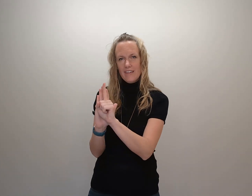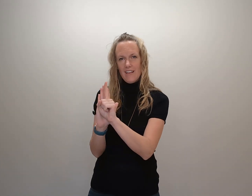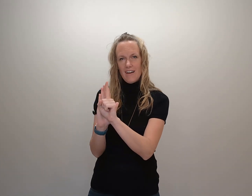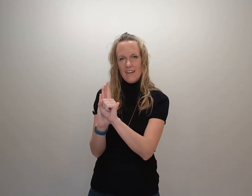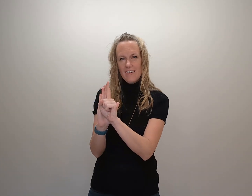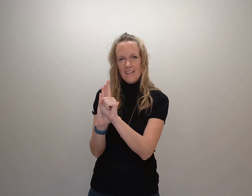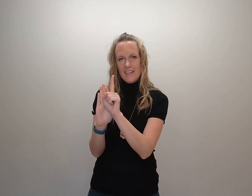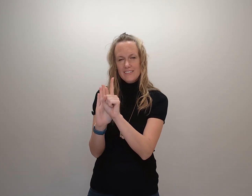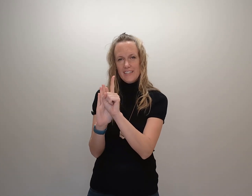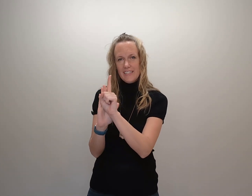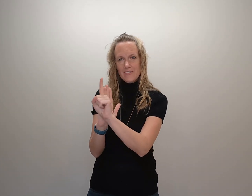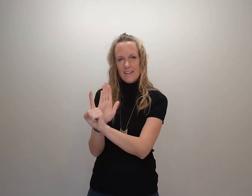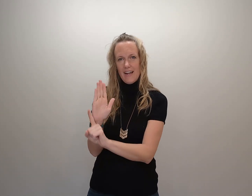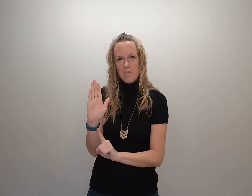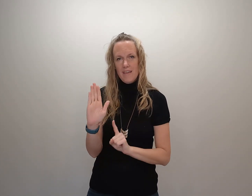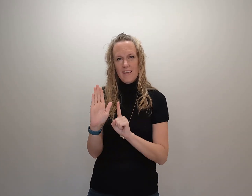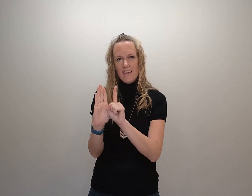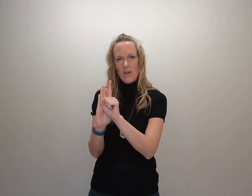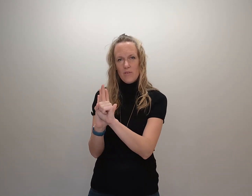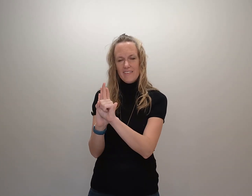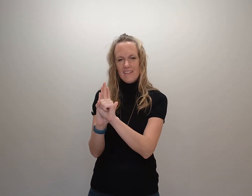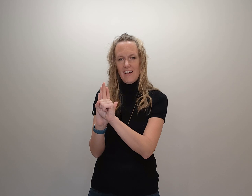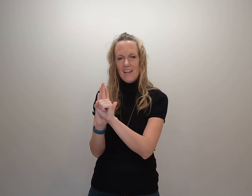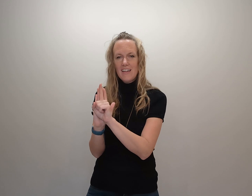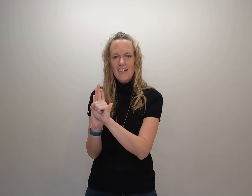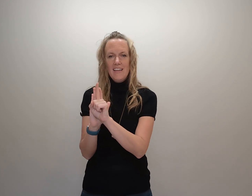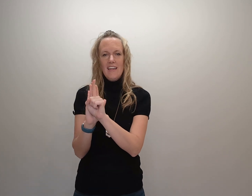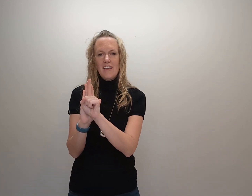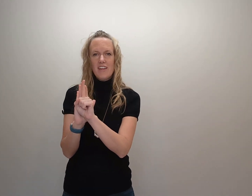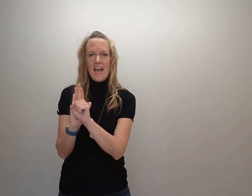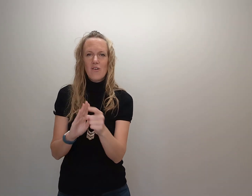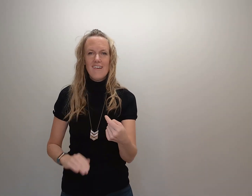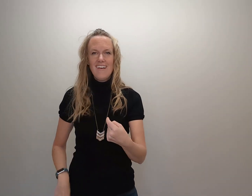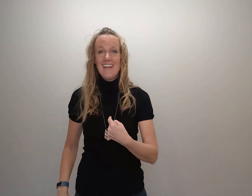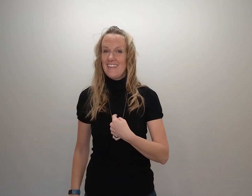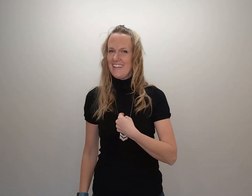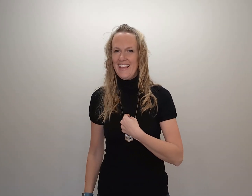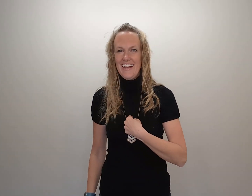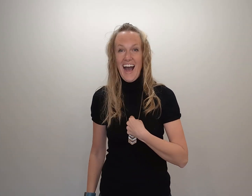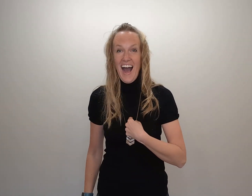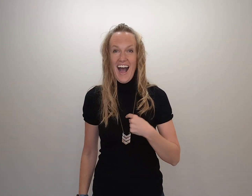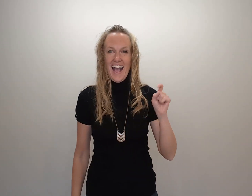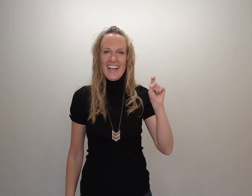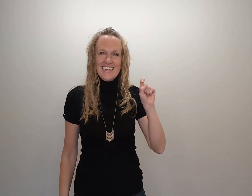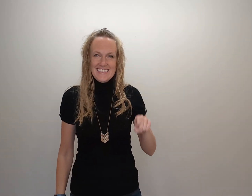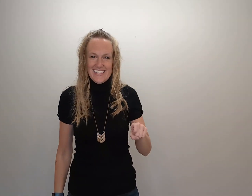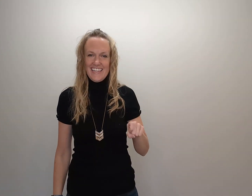clock. Okay, so index finger up, go around the clock. Every hour, and then again, I